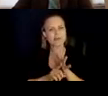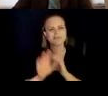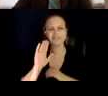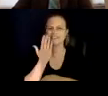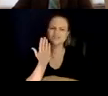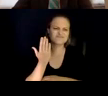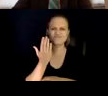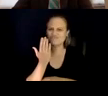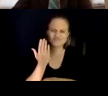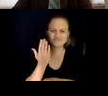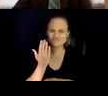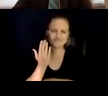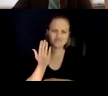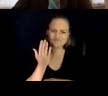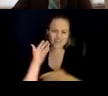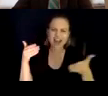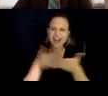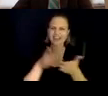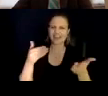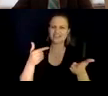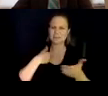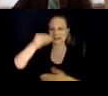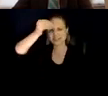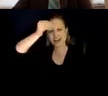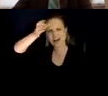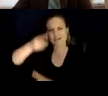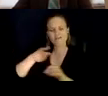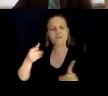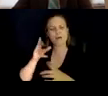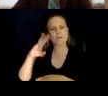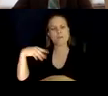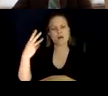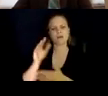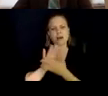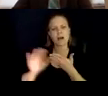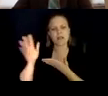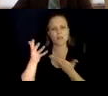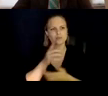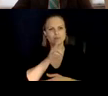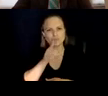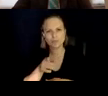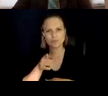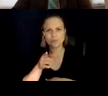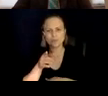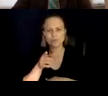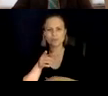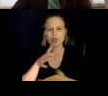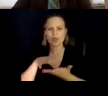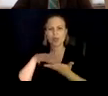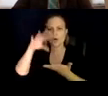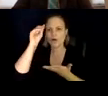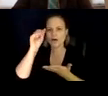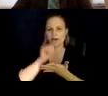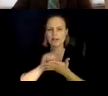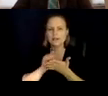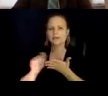and against what I knew from my experience at Washington College was the truth having to do with learning literature and